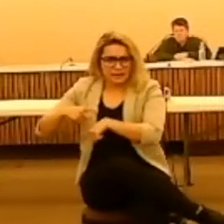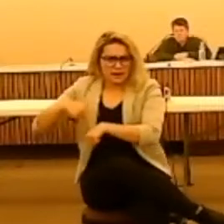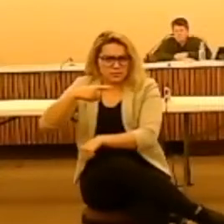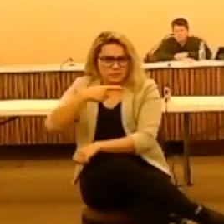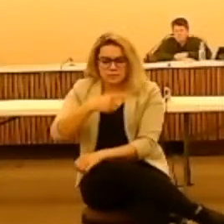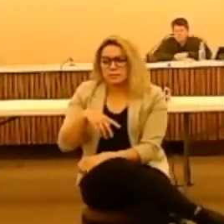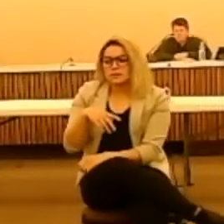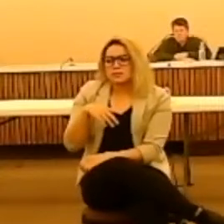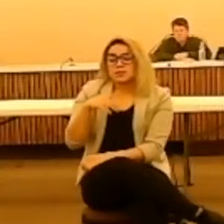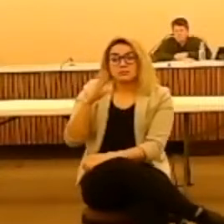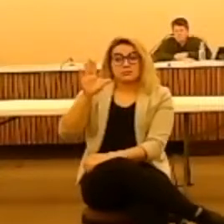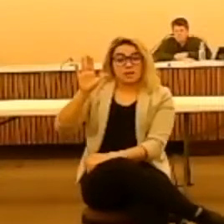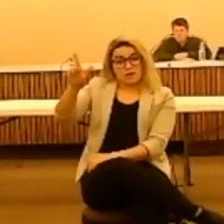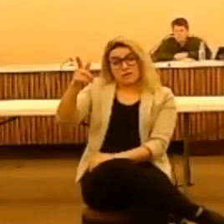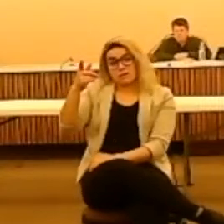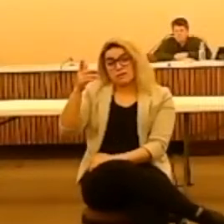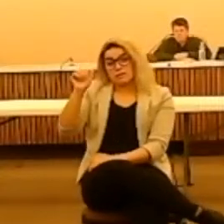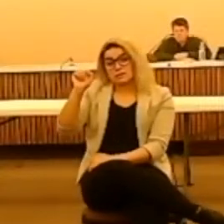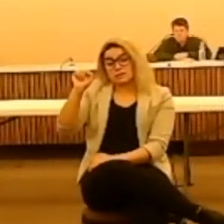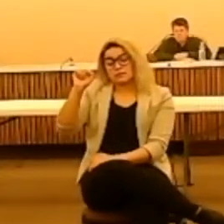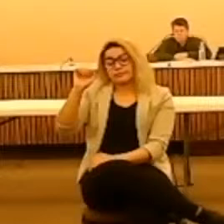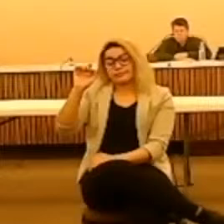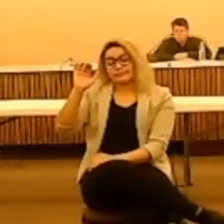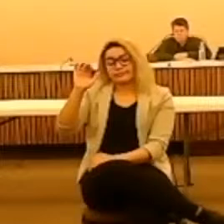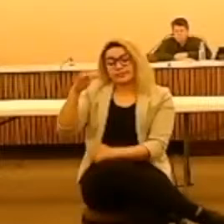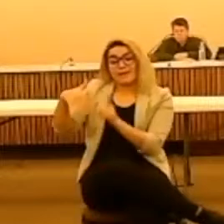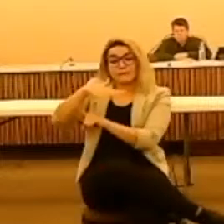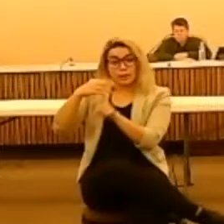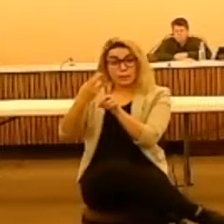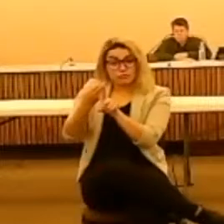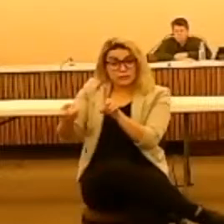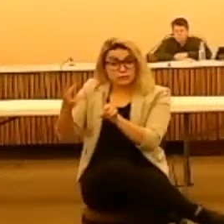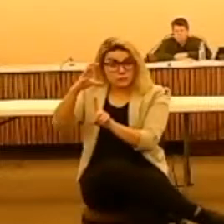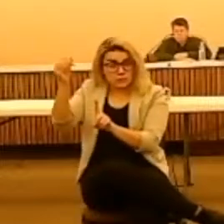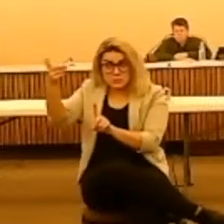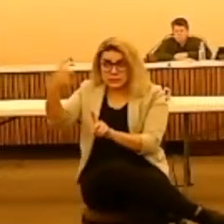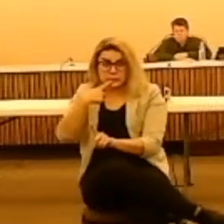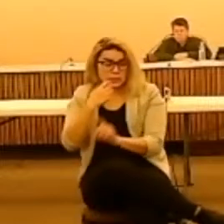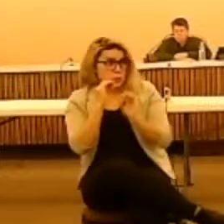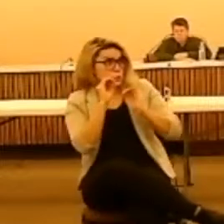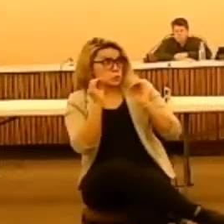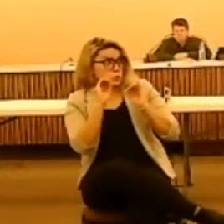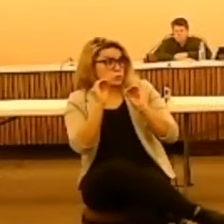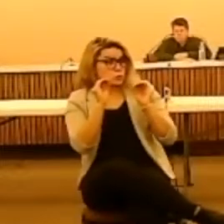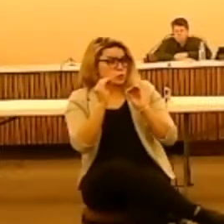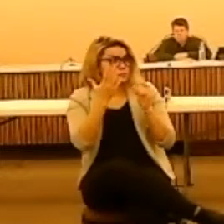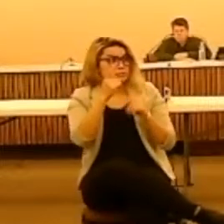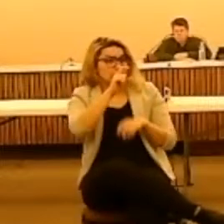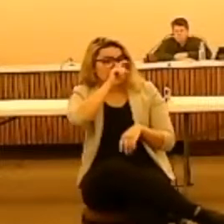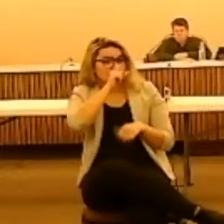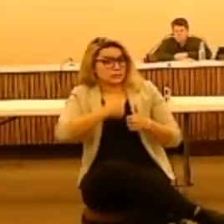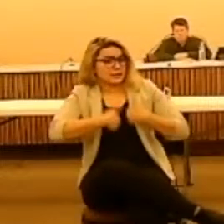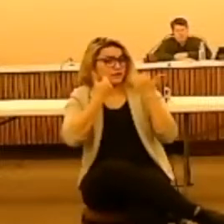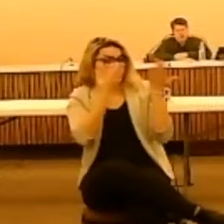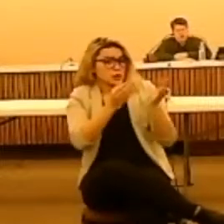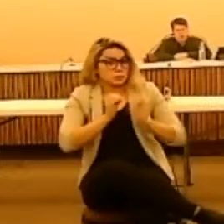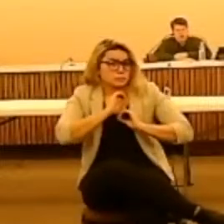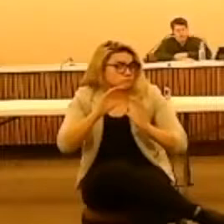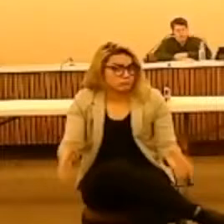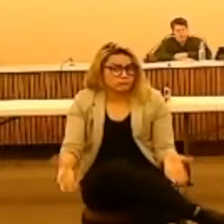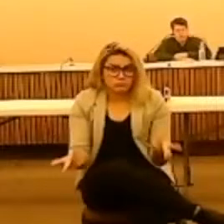his and their company's review of the site, they did not find any habitat to indicate that there was any bald eagles on